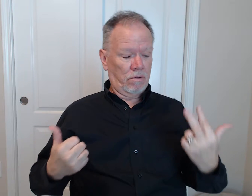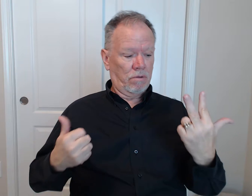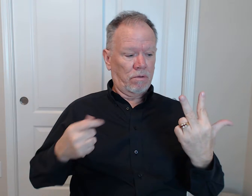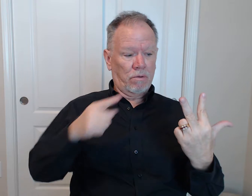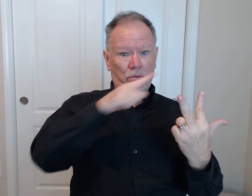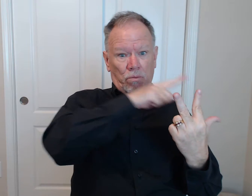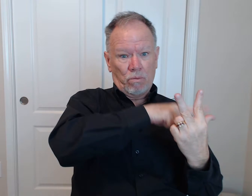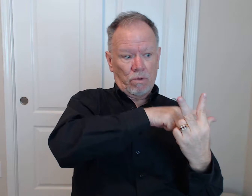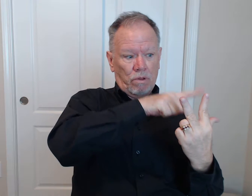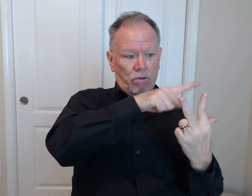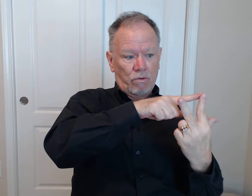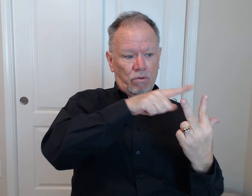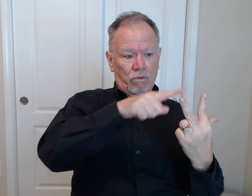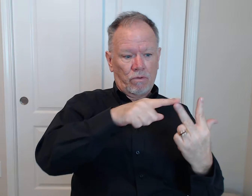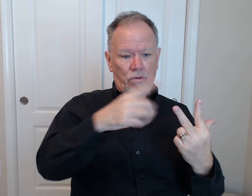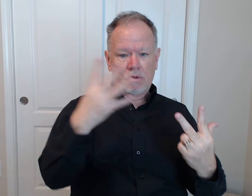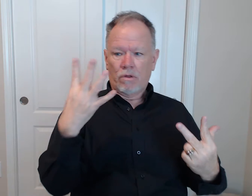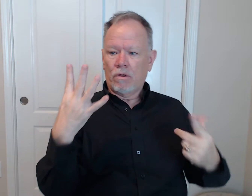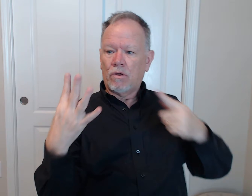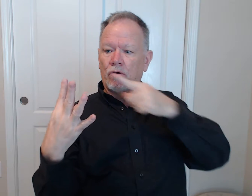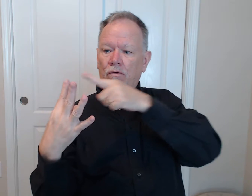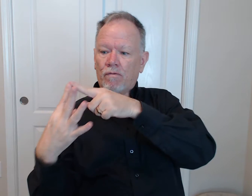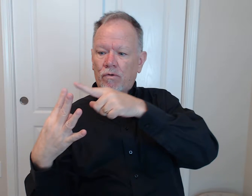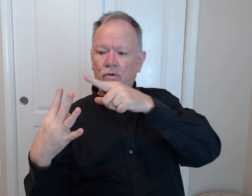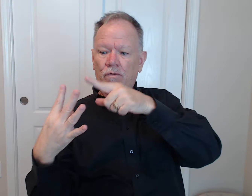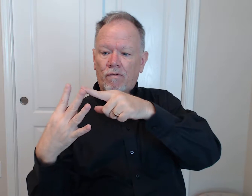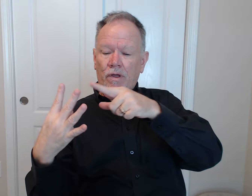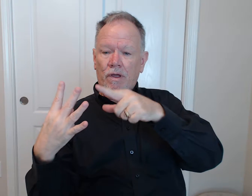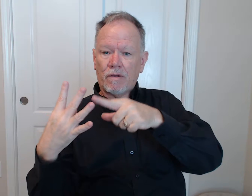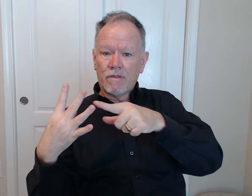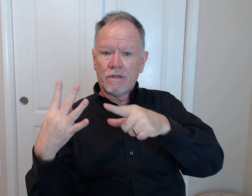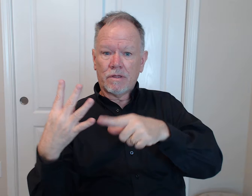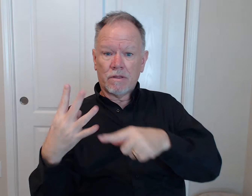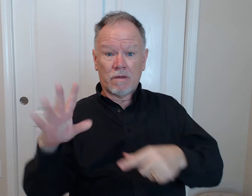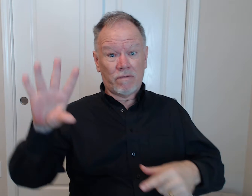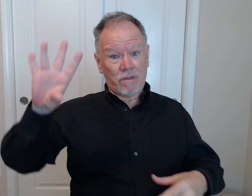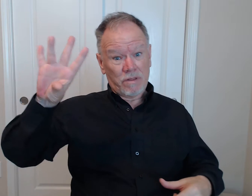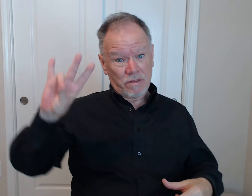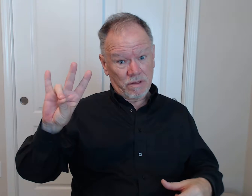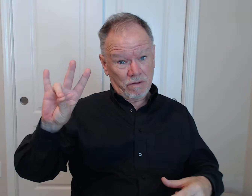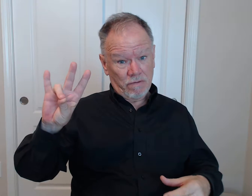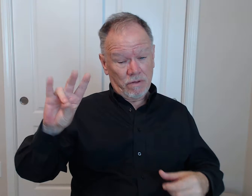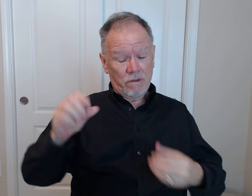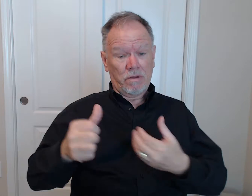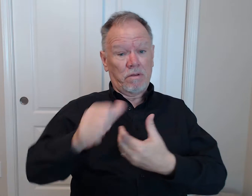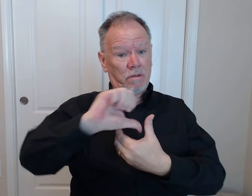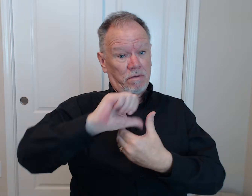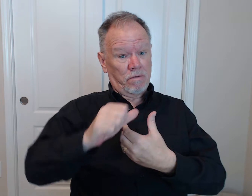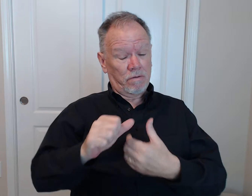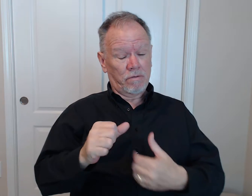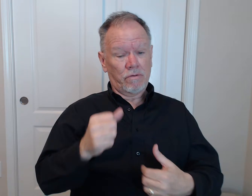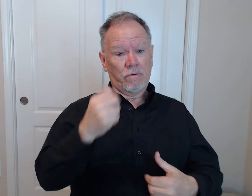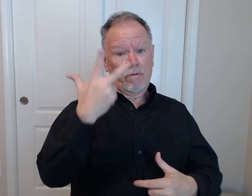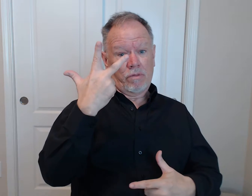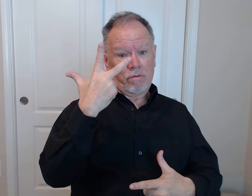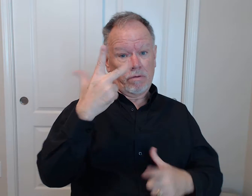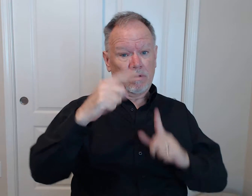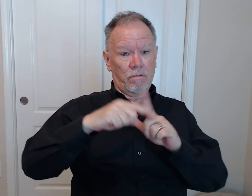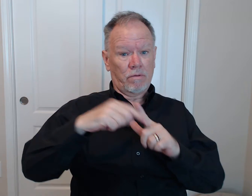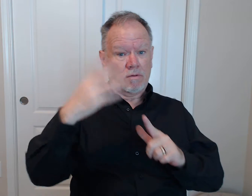3, 4, 5, 6, 7 avocados. So 3 plus 4 is equal to 7. And now I'm going